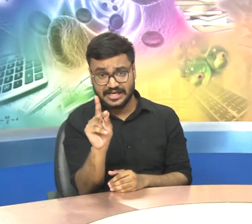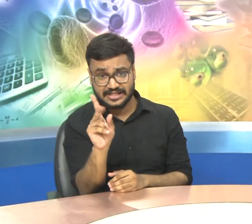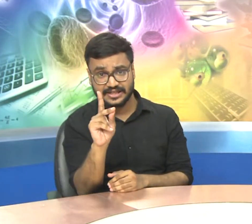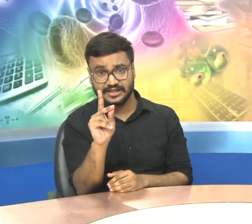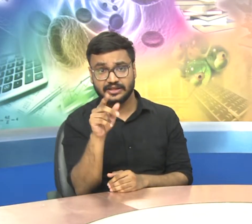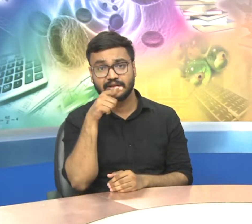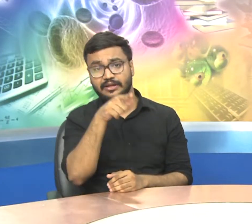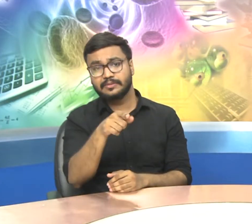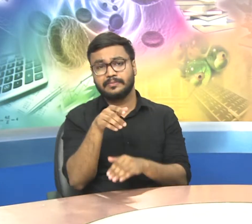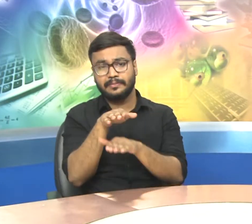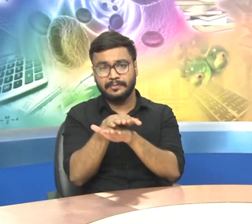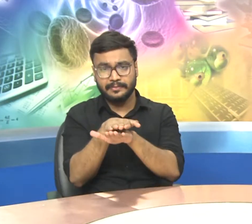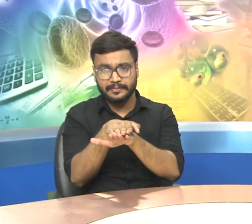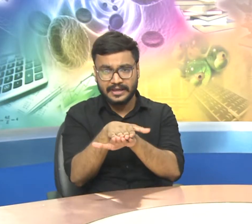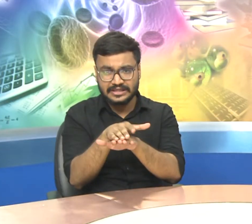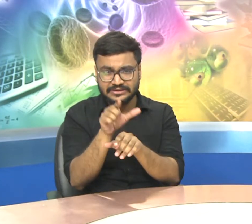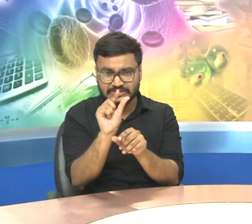zooplanktons or snails, etc.